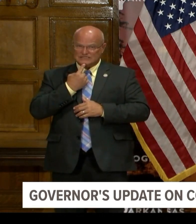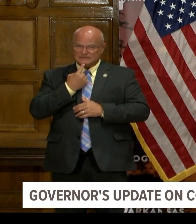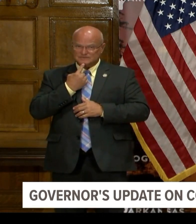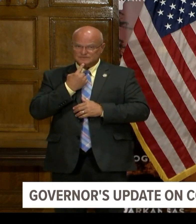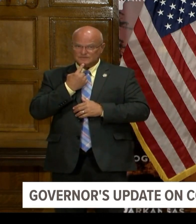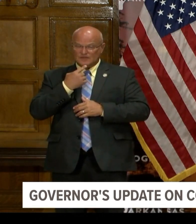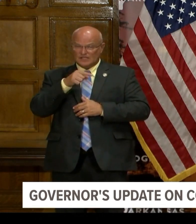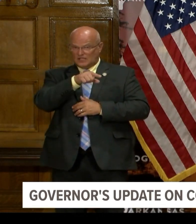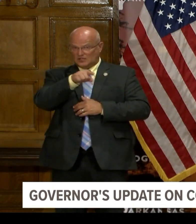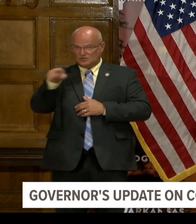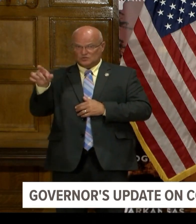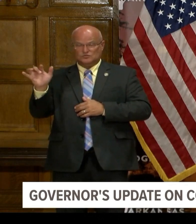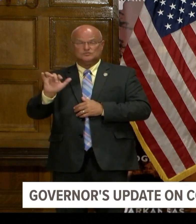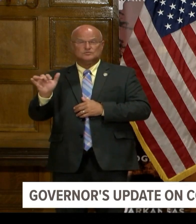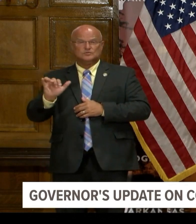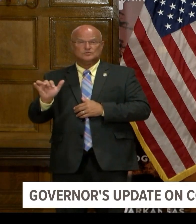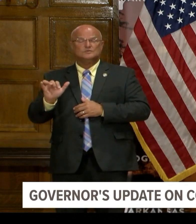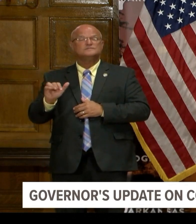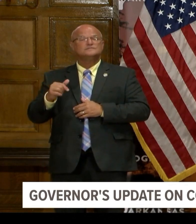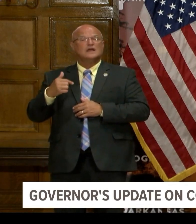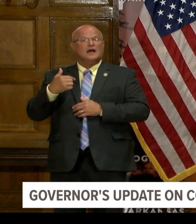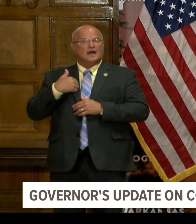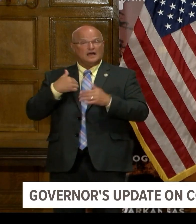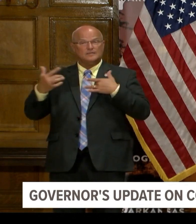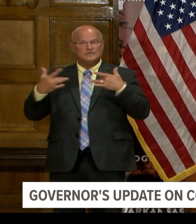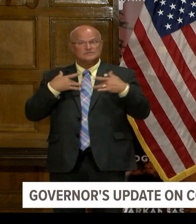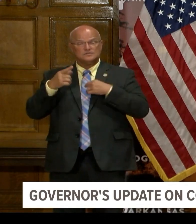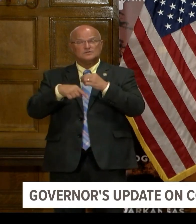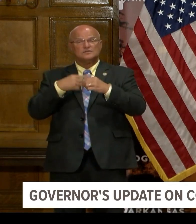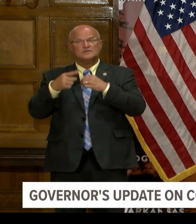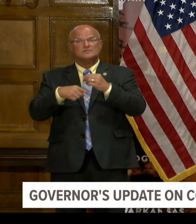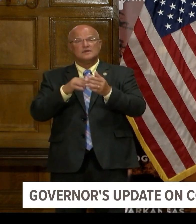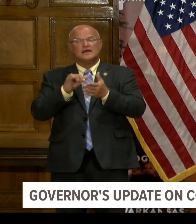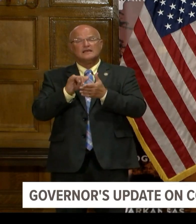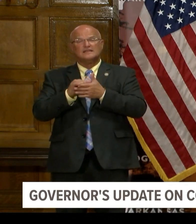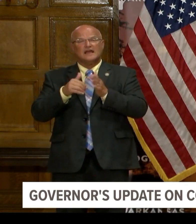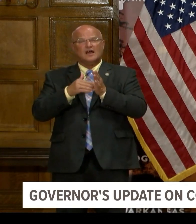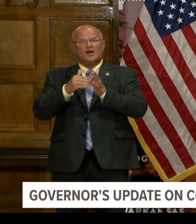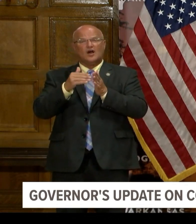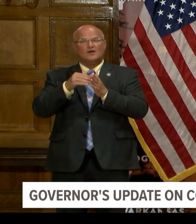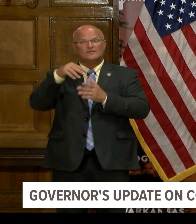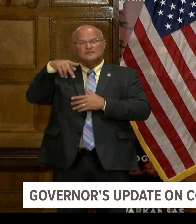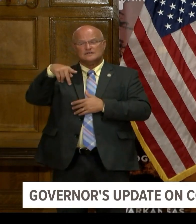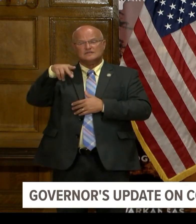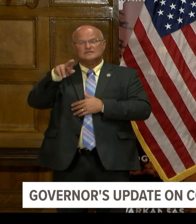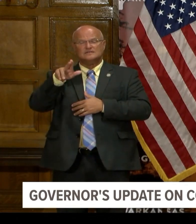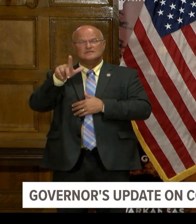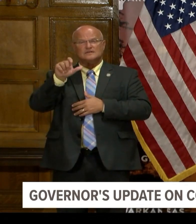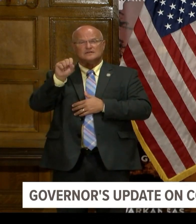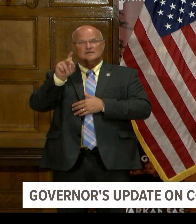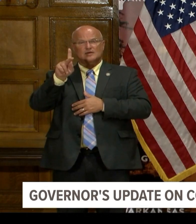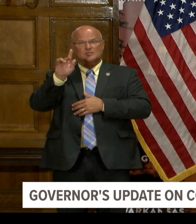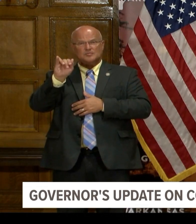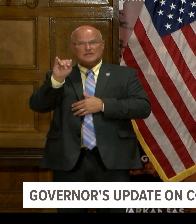they should. I am concerned about how often Pulaski County is in the top